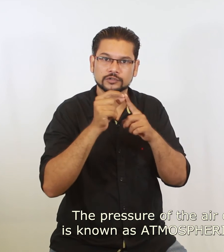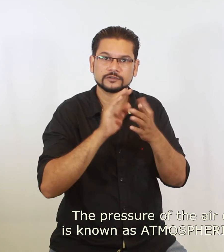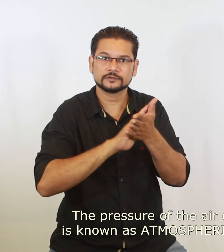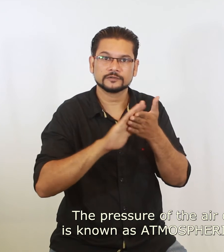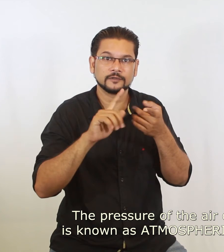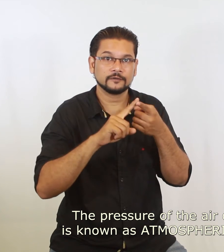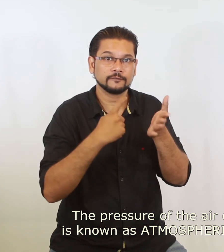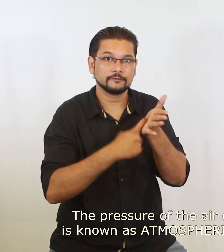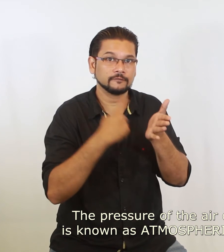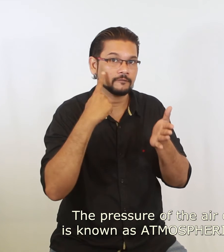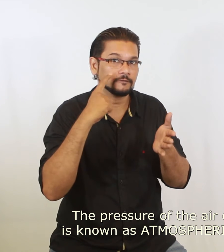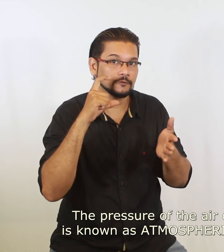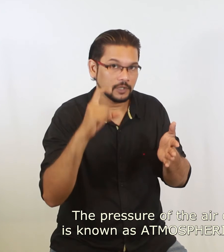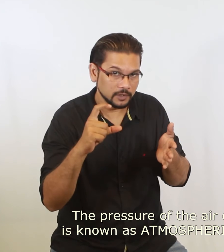Atmospheric pressure.